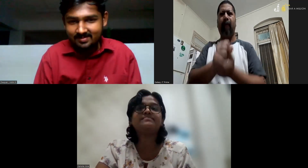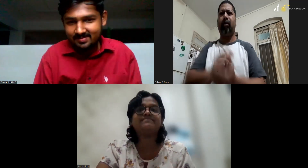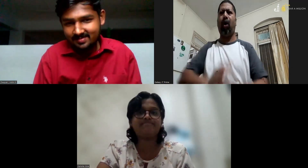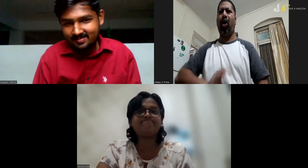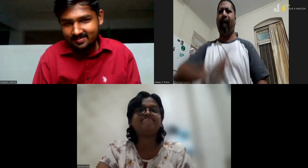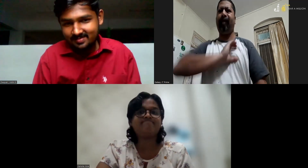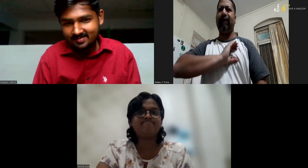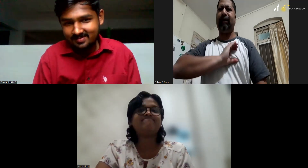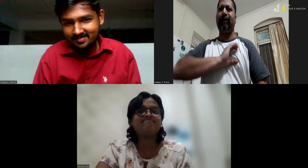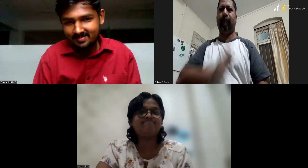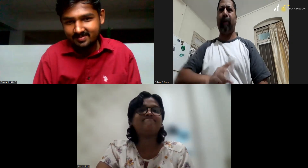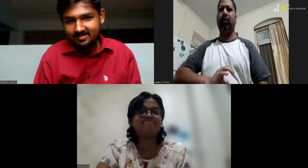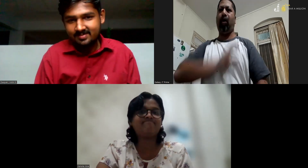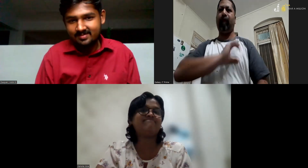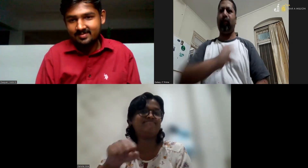hey, hey.